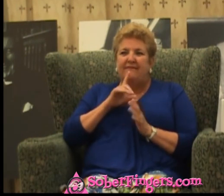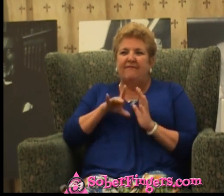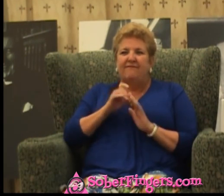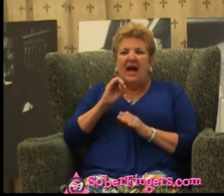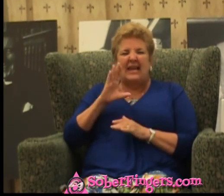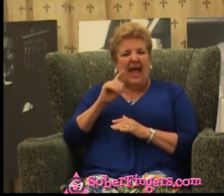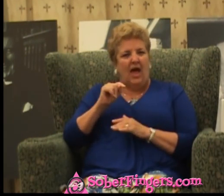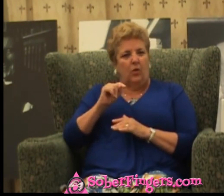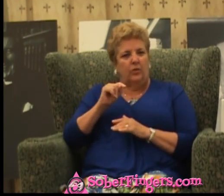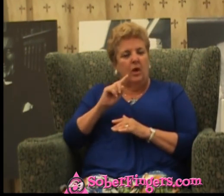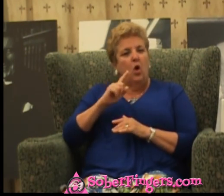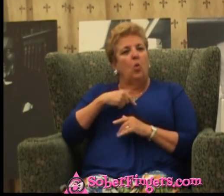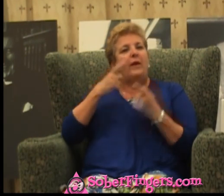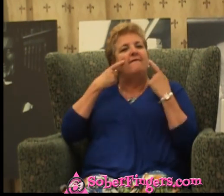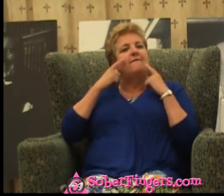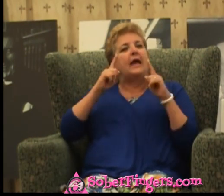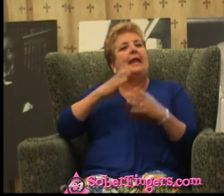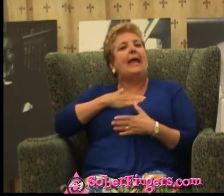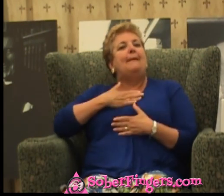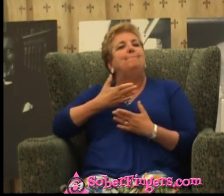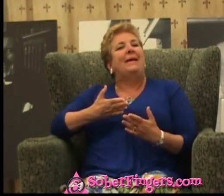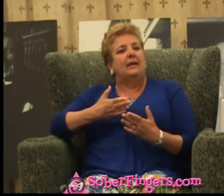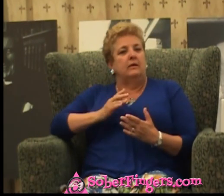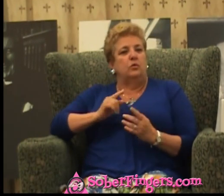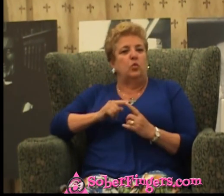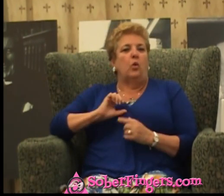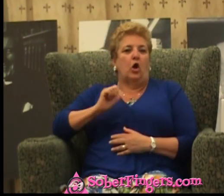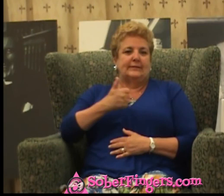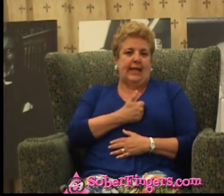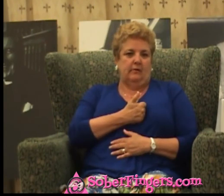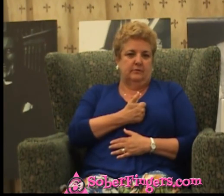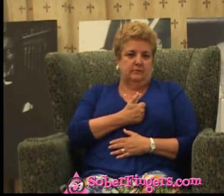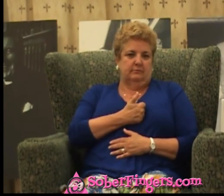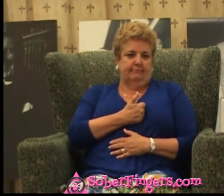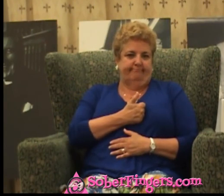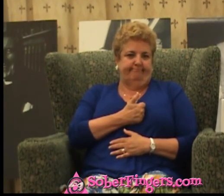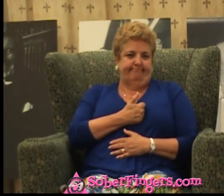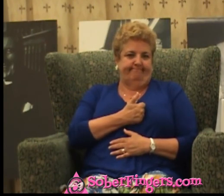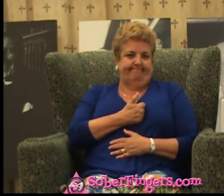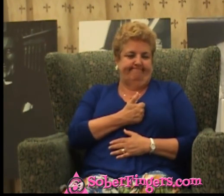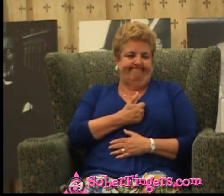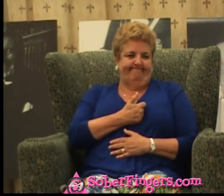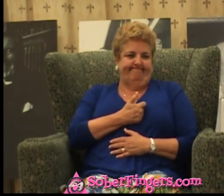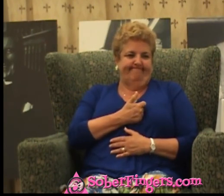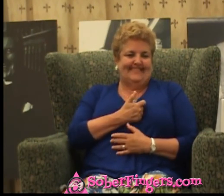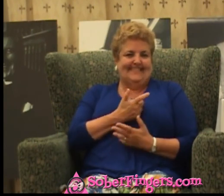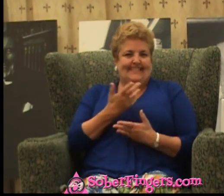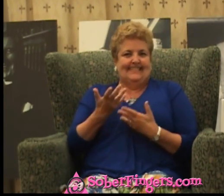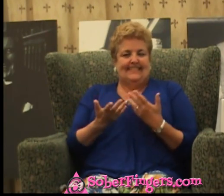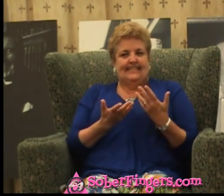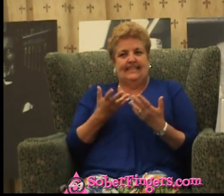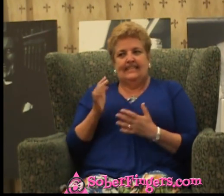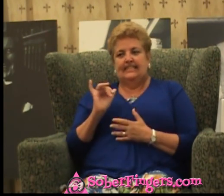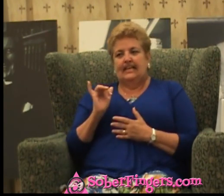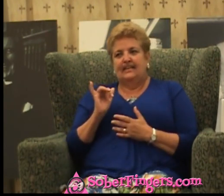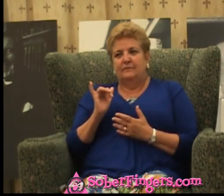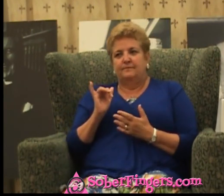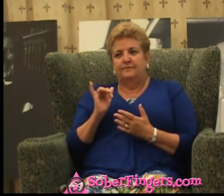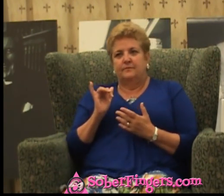finally admit it to ourselves. And it's almost like you suddenly become an alcoholic. You just go, yeah, you're